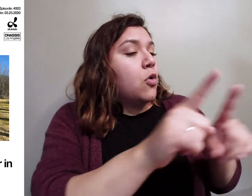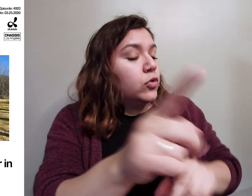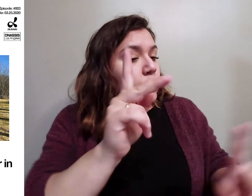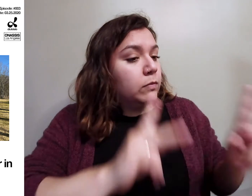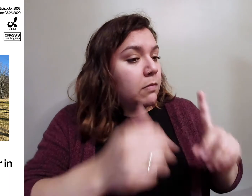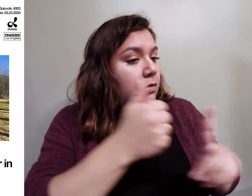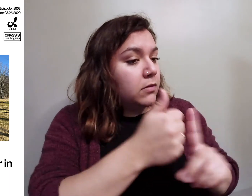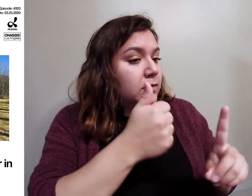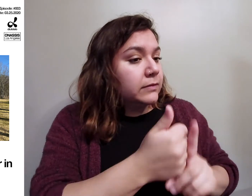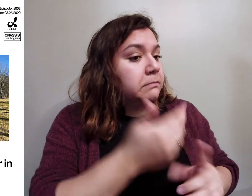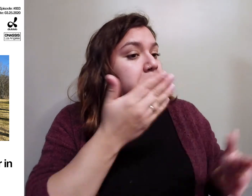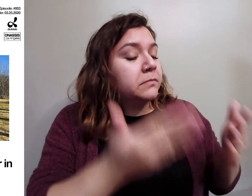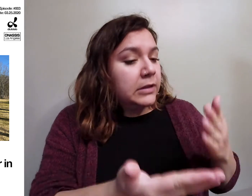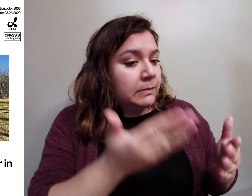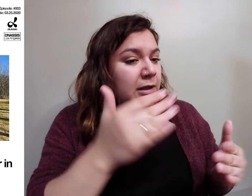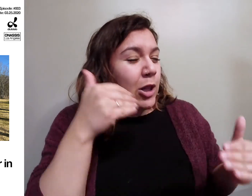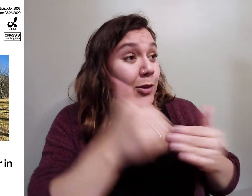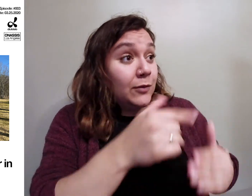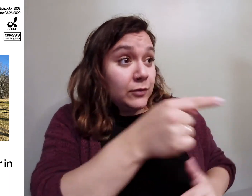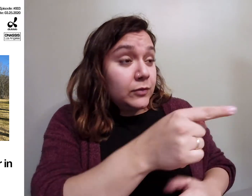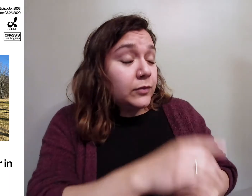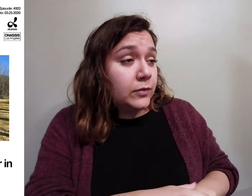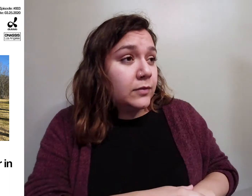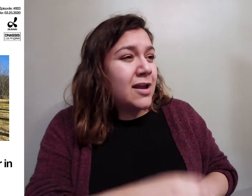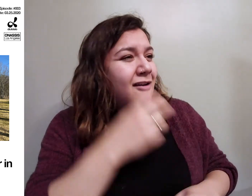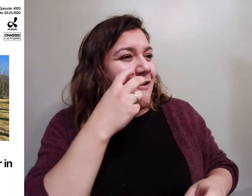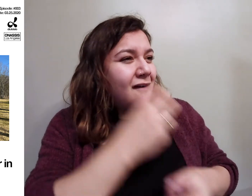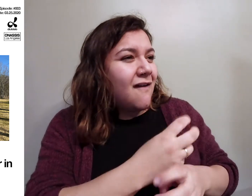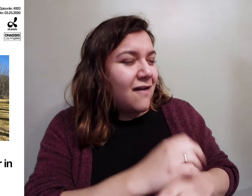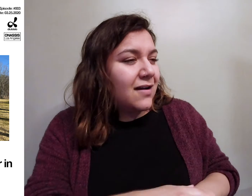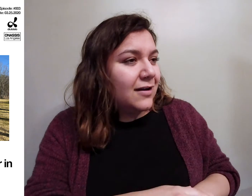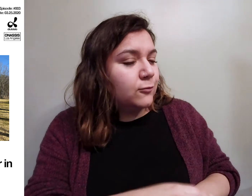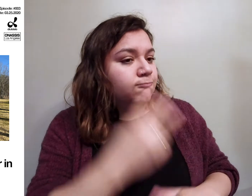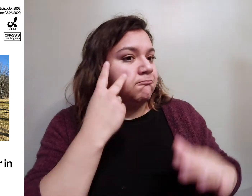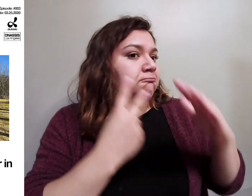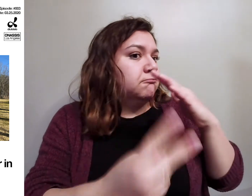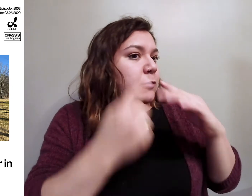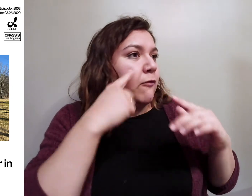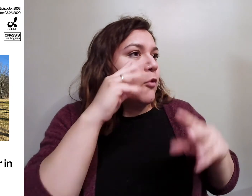maybe this pandemic will